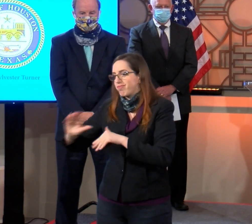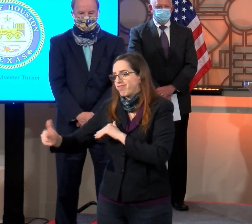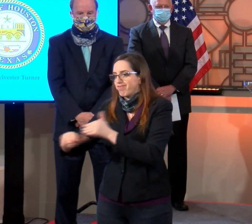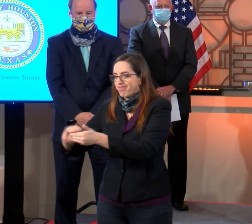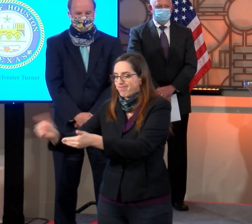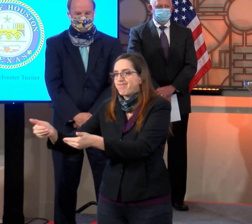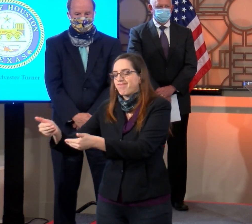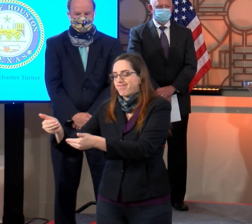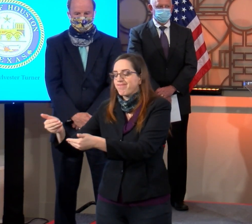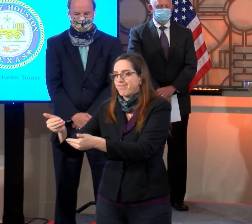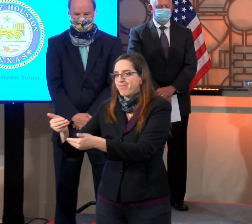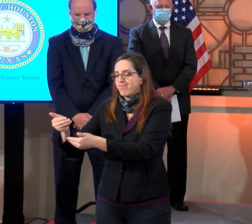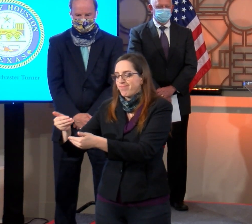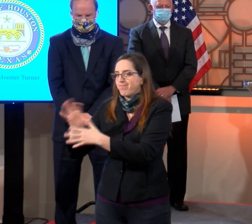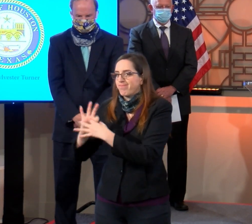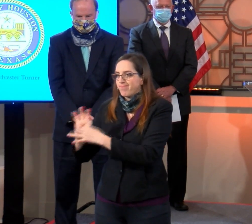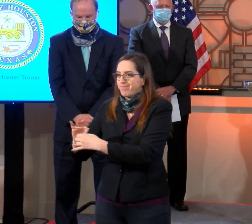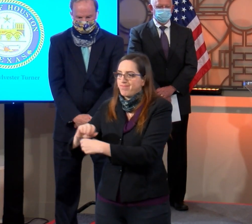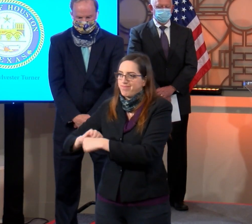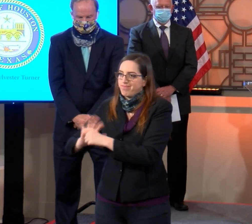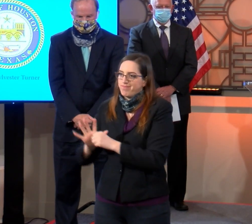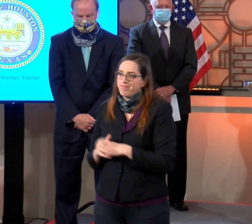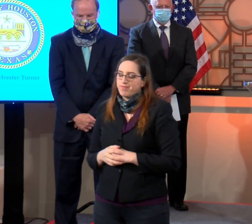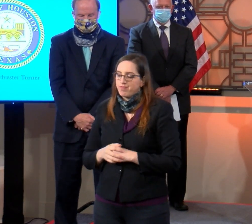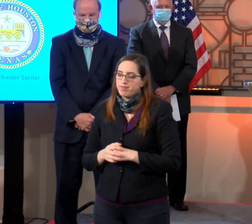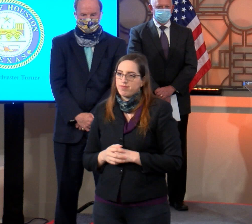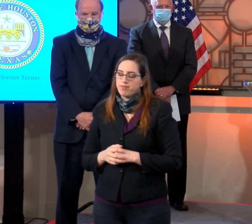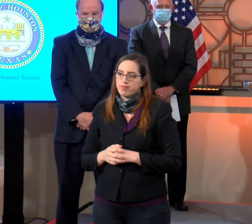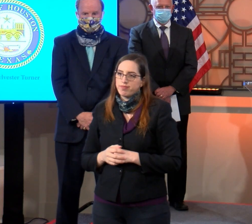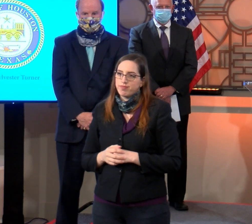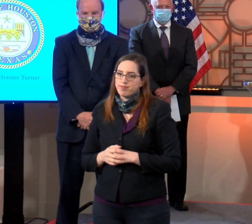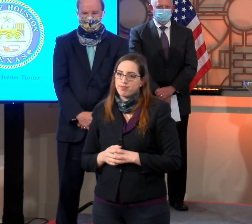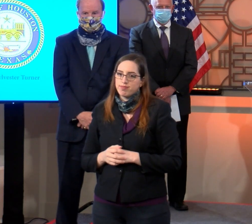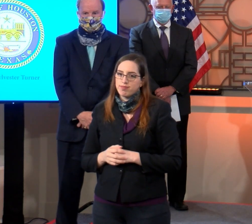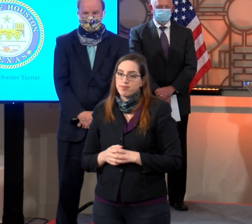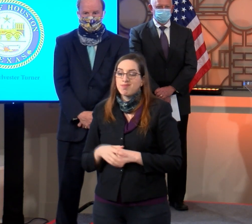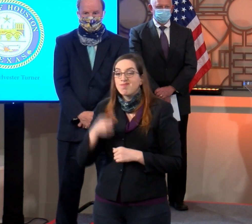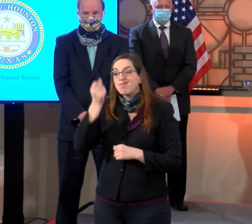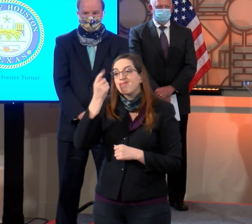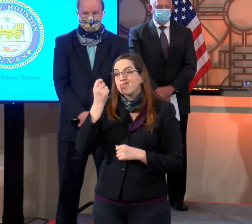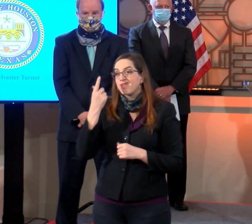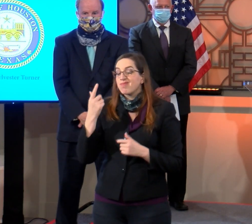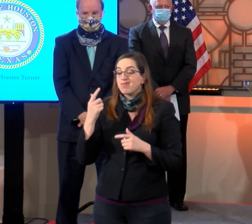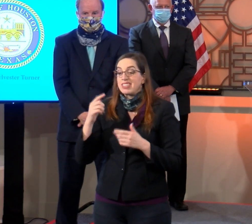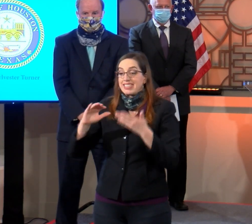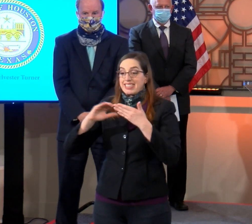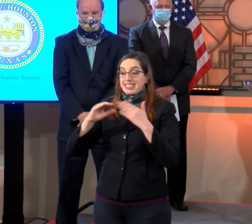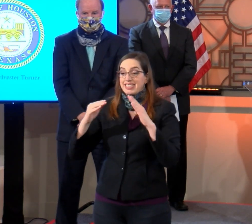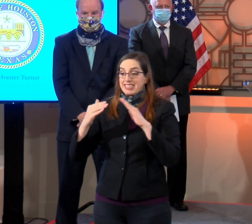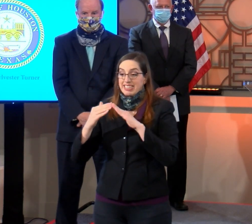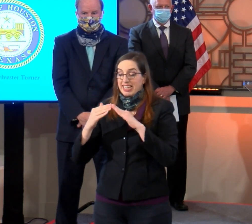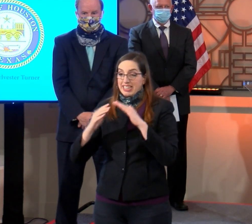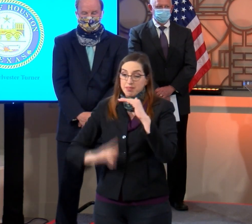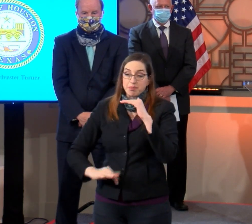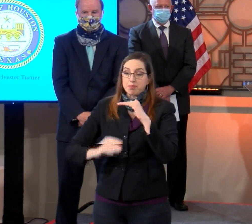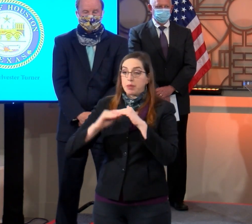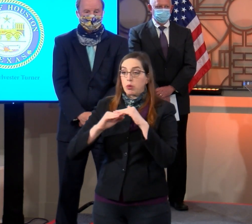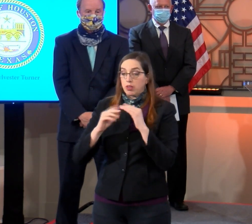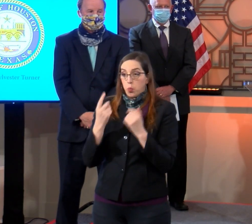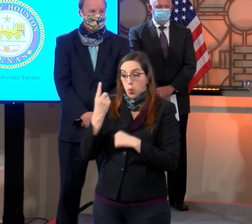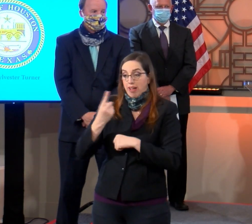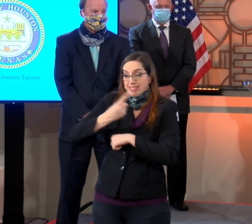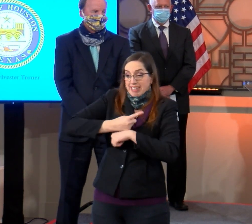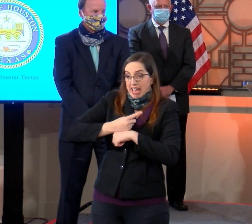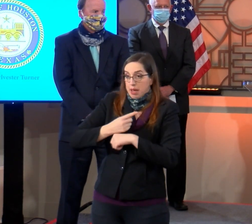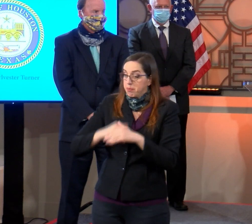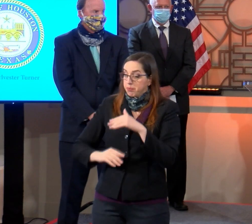their lives to this coronavirus. The maximum that the city of Houston has ever reported in one day has